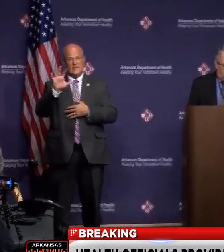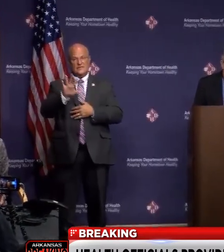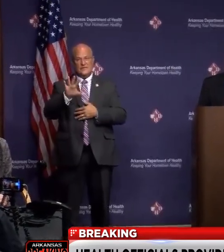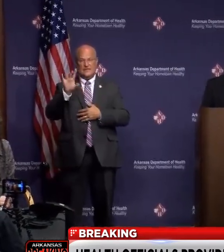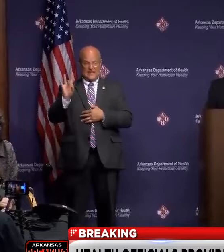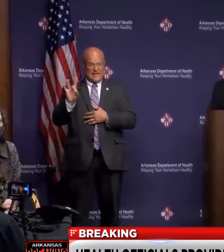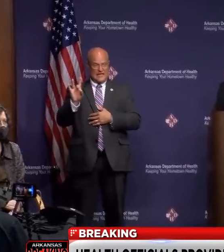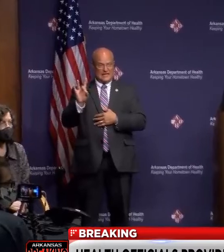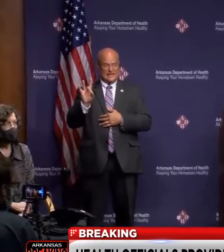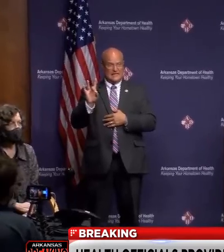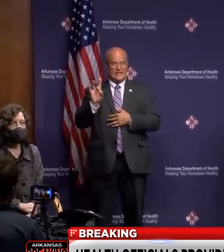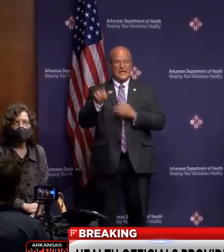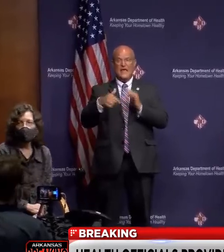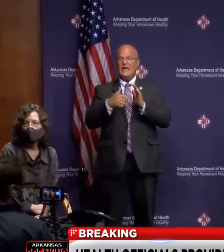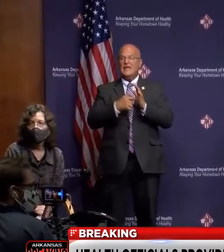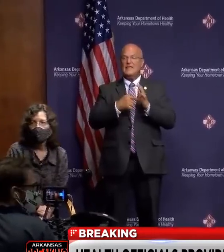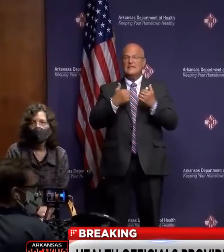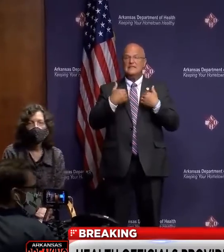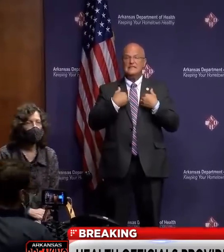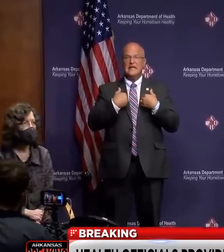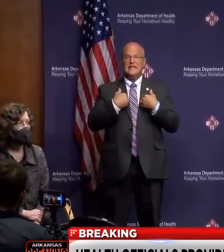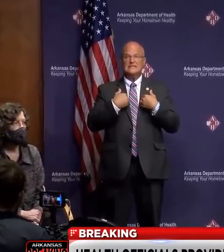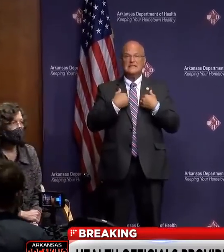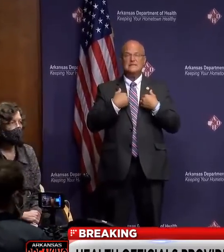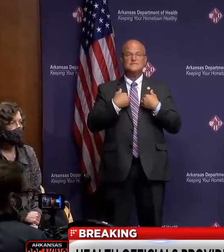6,958. This is comprised of